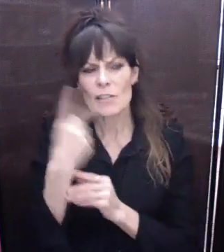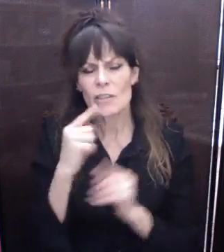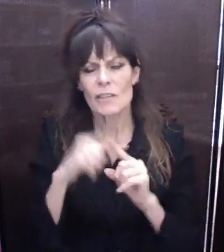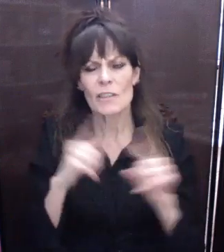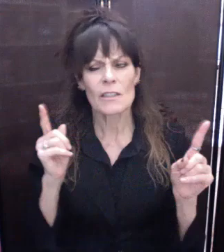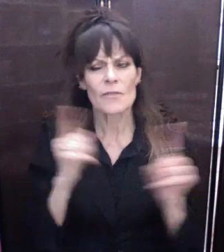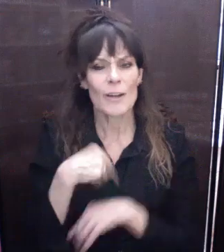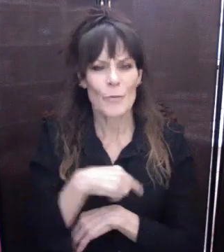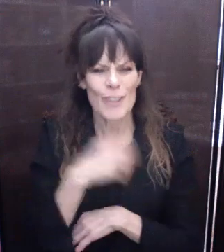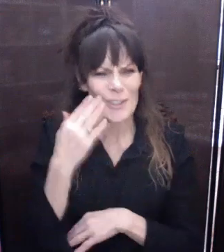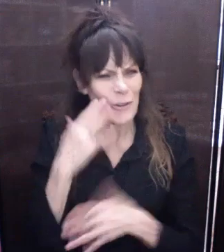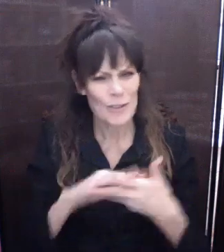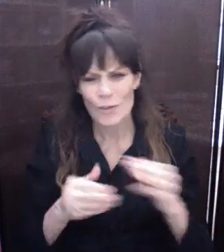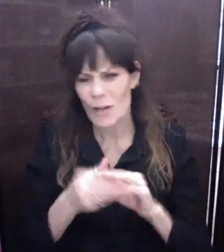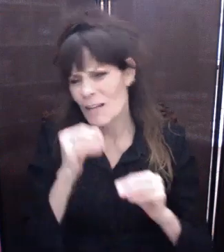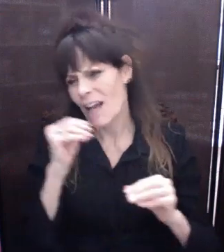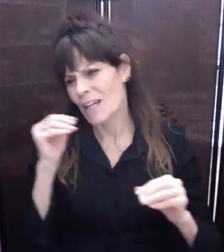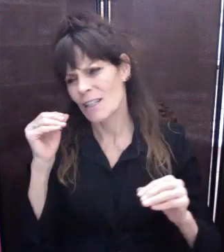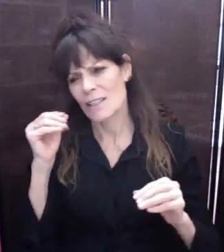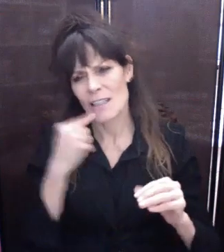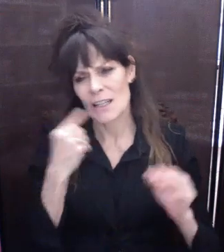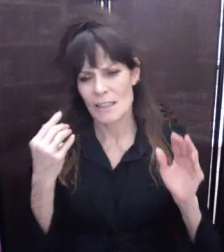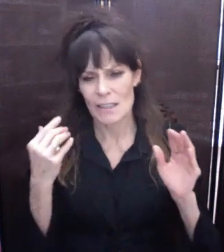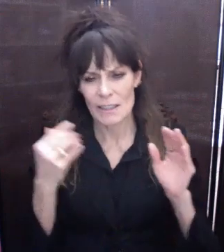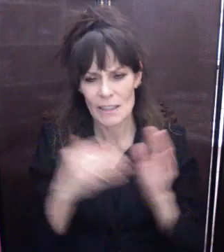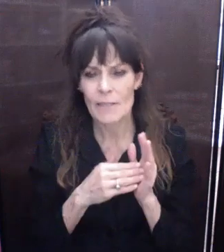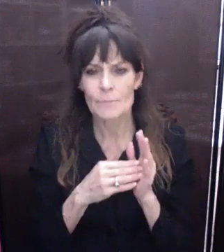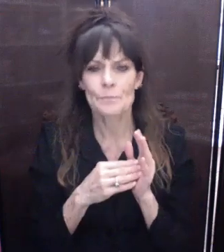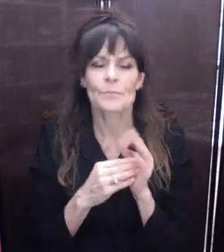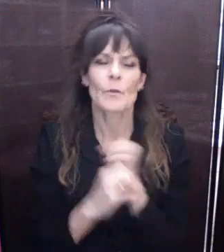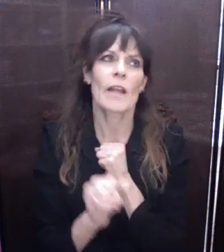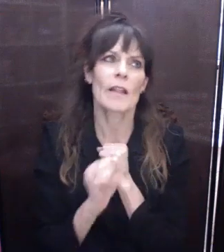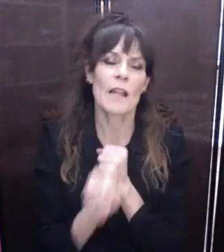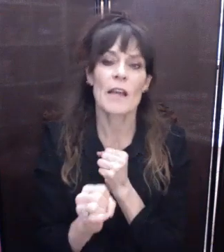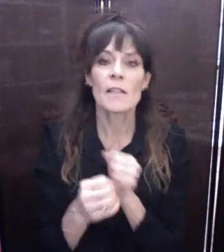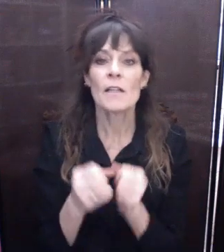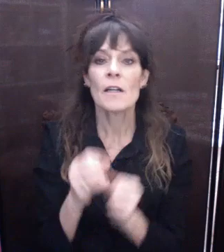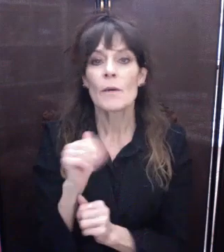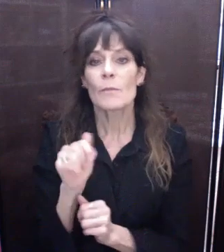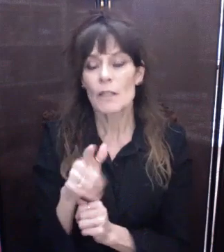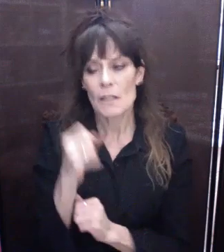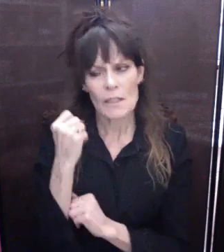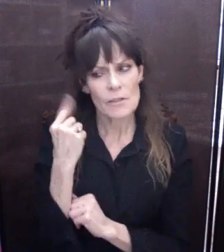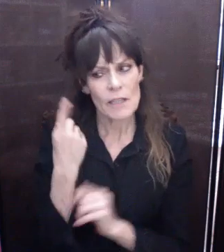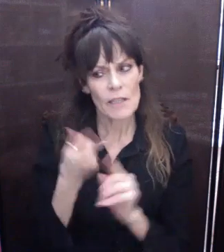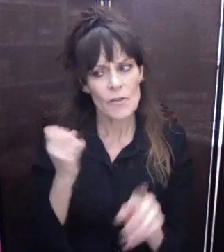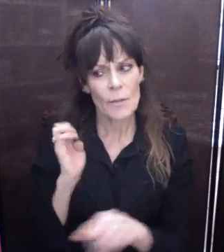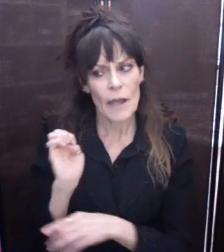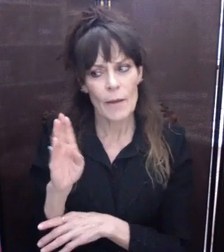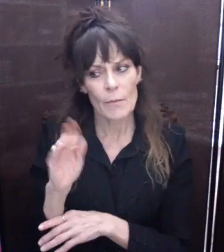that story. I'm not going to go through that story in any great length. But Bill understands from Ebby that he's found a solution, that there